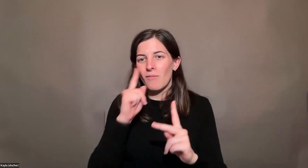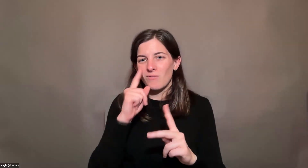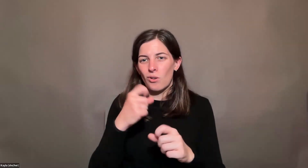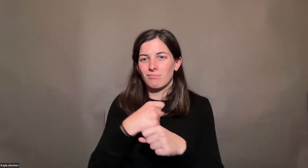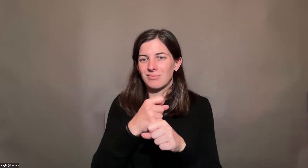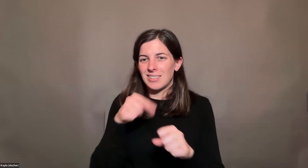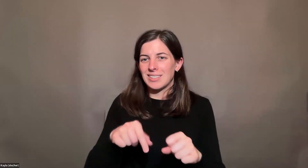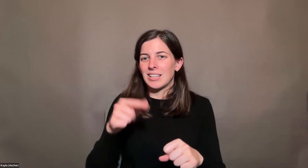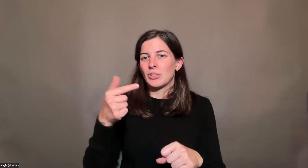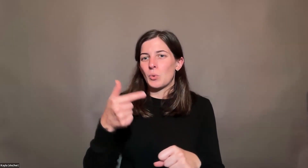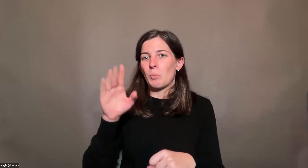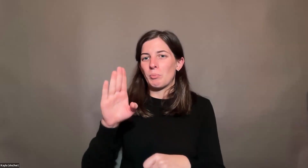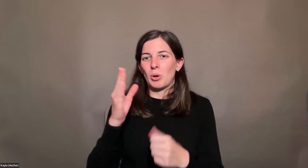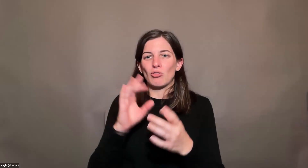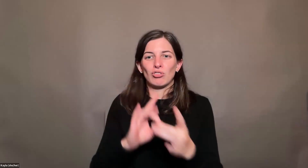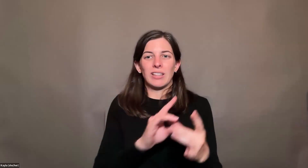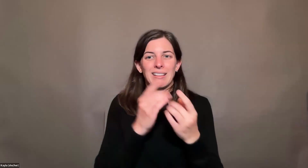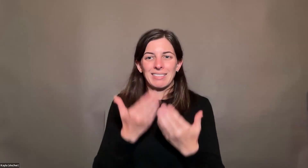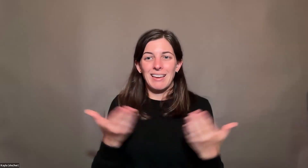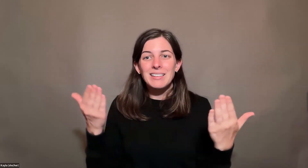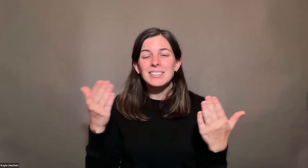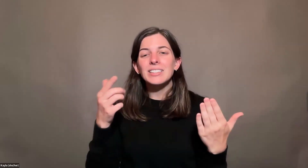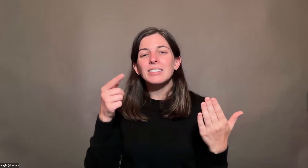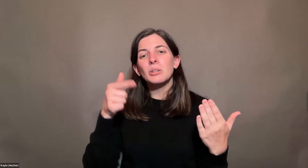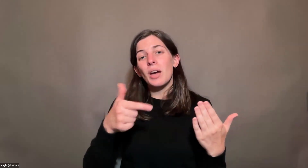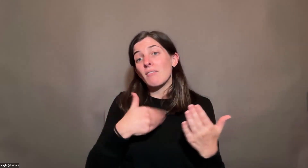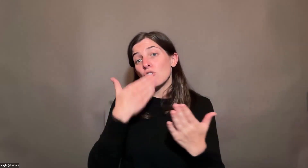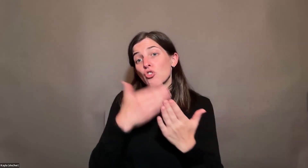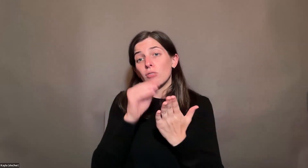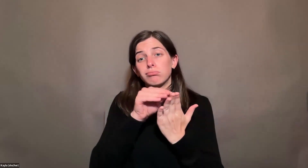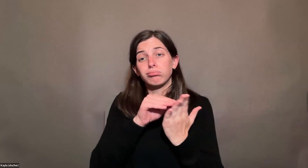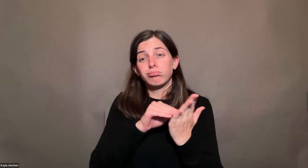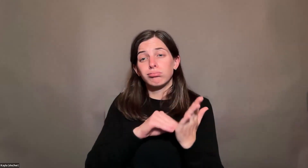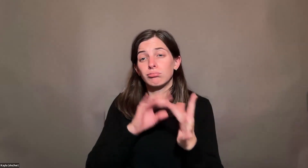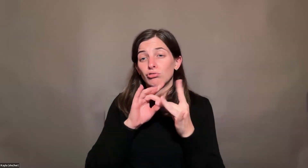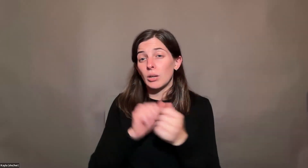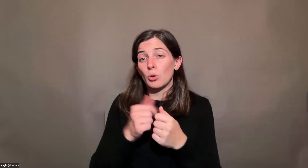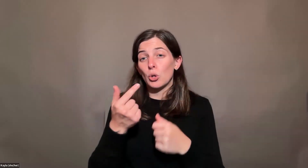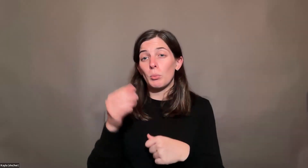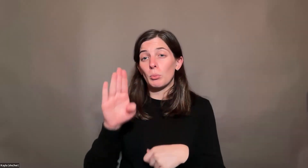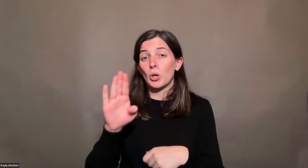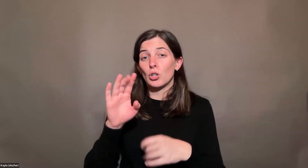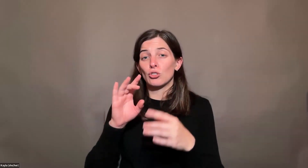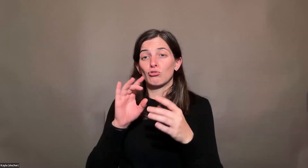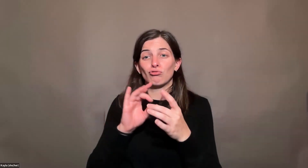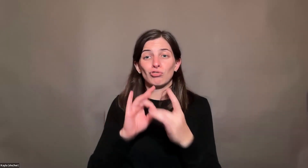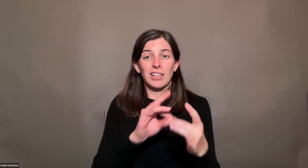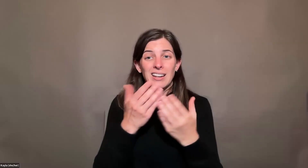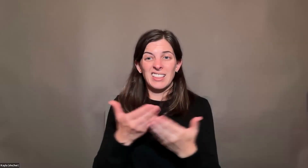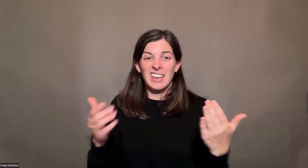stuff. And WordPress have good documentation regarding the Gutenberg related stuff. So that is the best part, I